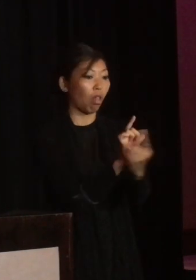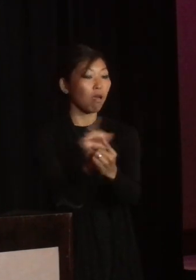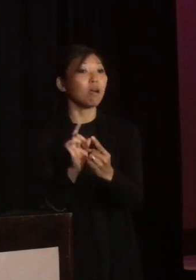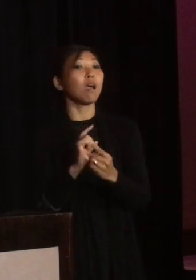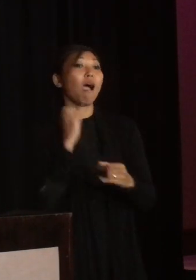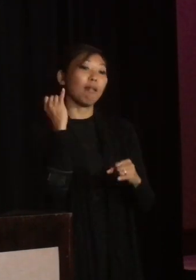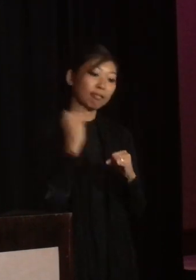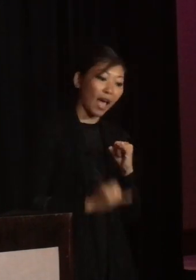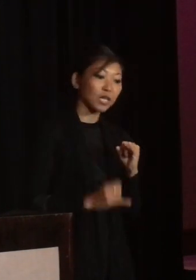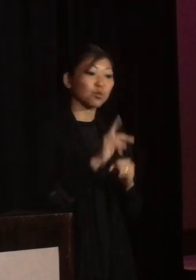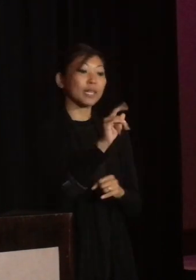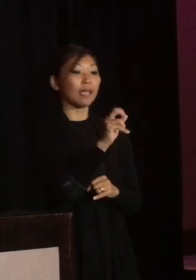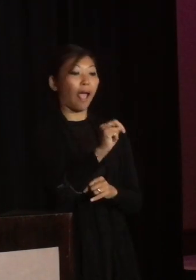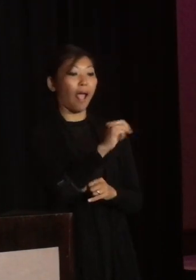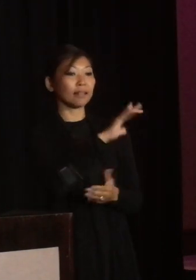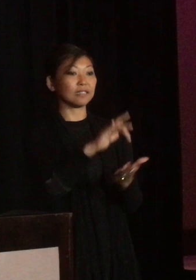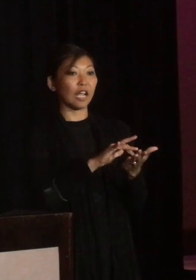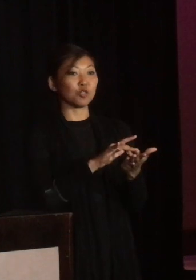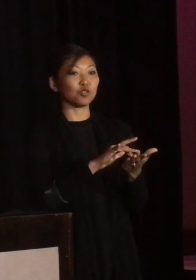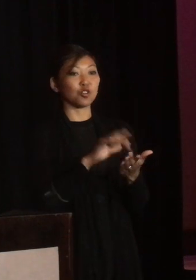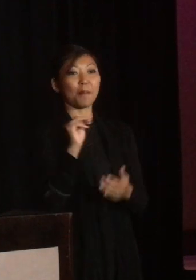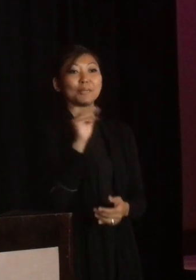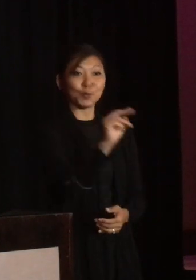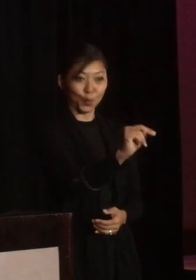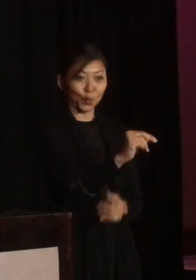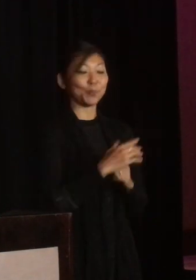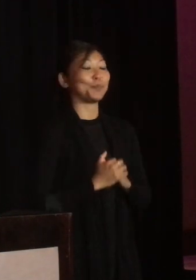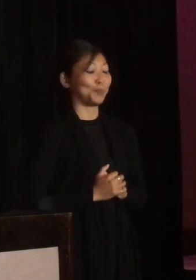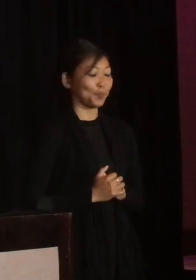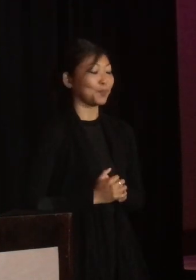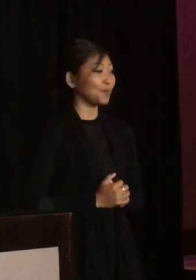with CAM Center here in Minnesota.